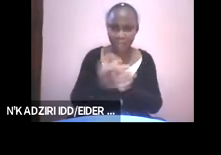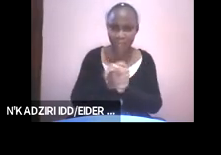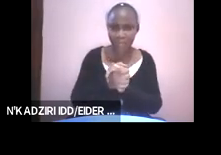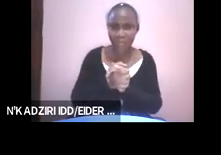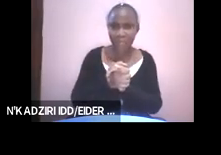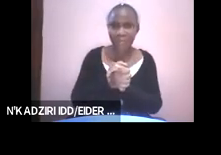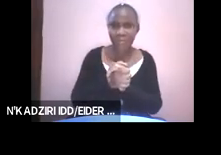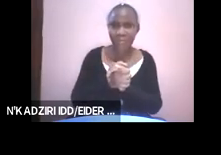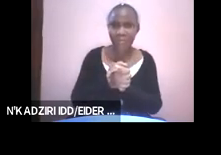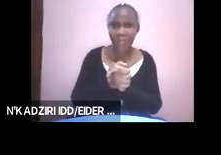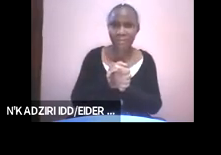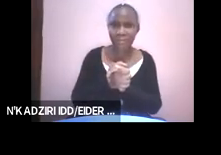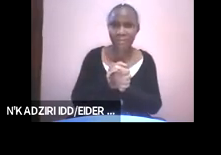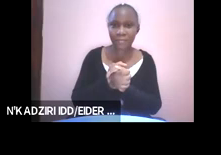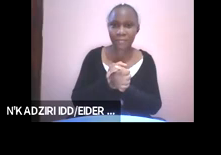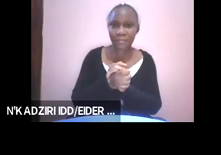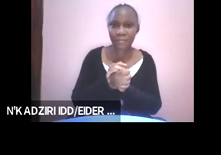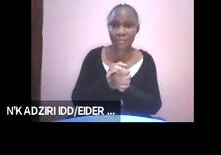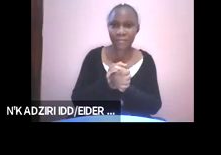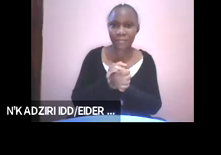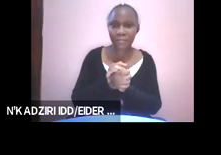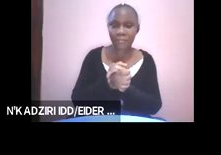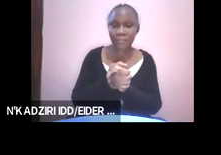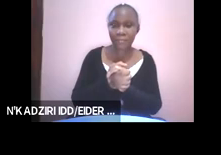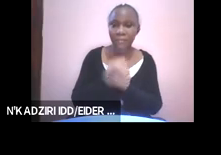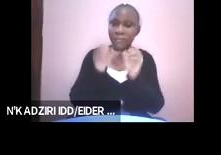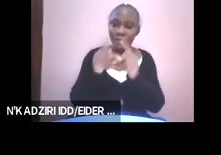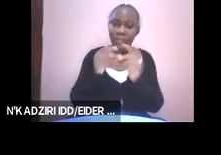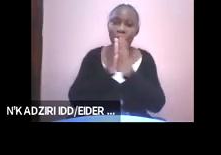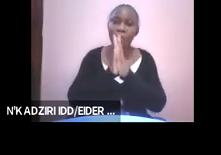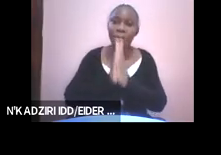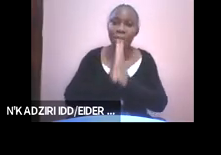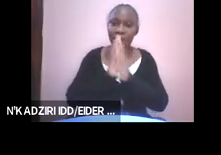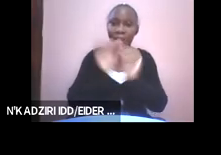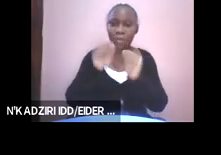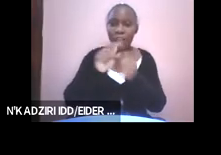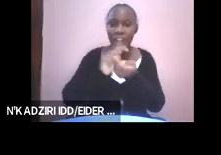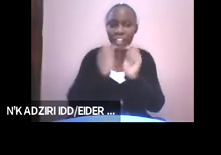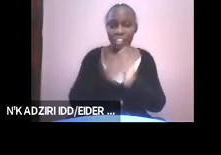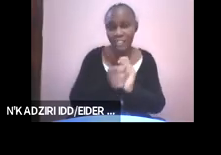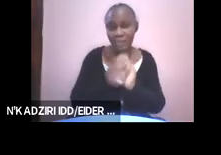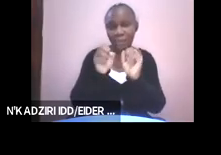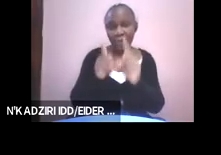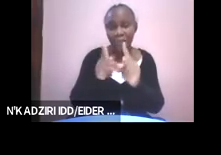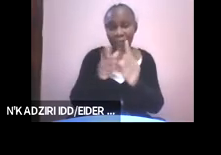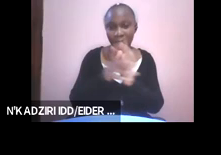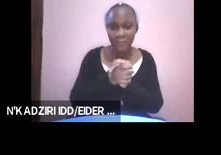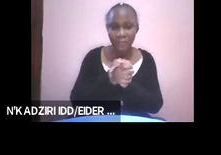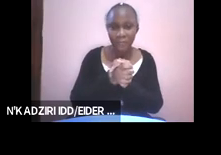but it surely can be fixed in the process. So question number 3, Aurelia, do you want to introduce the question?